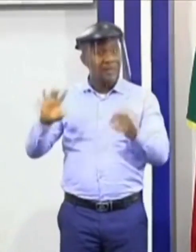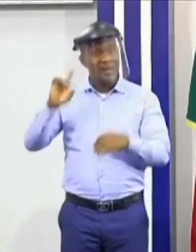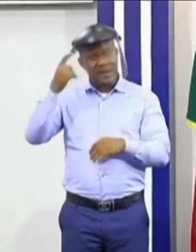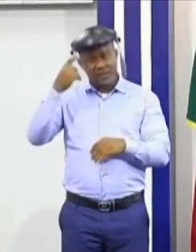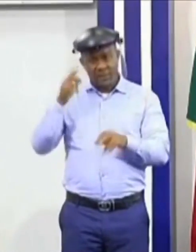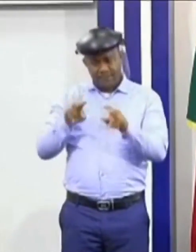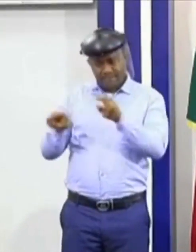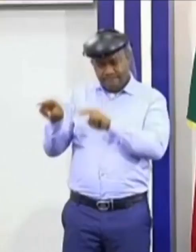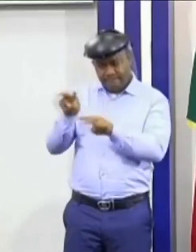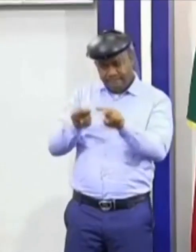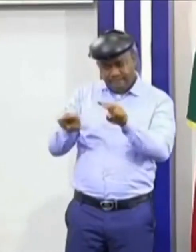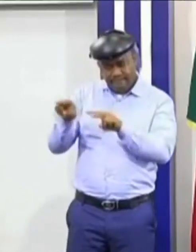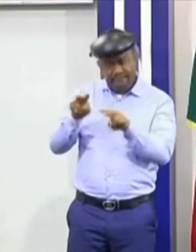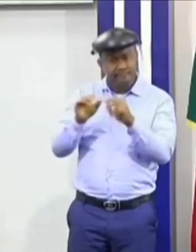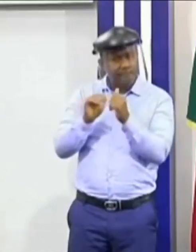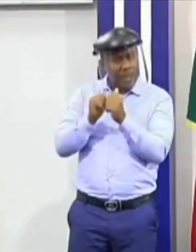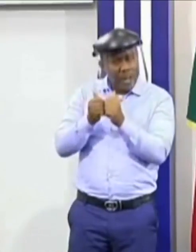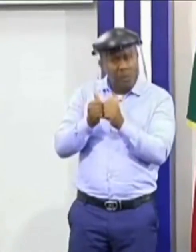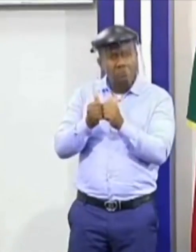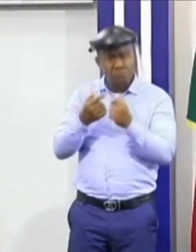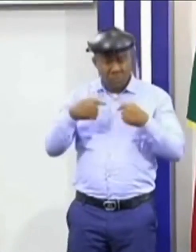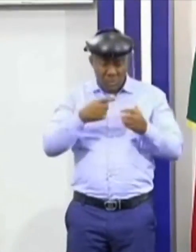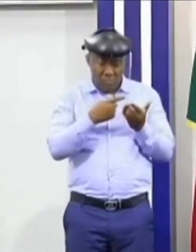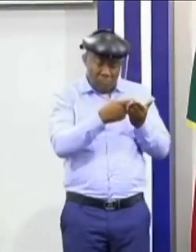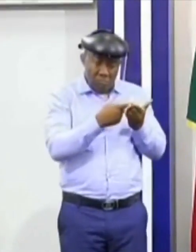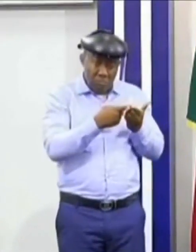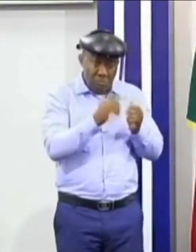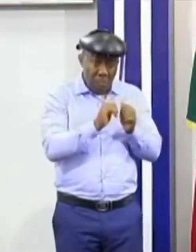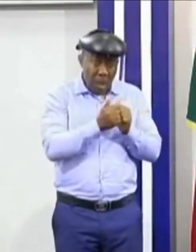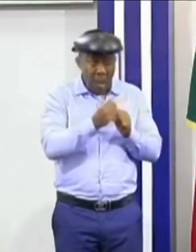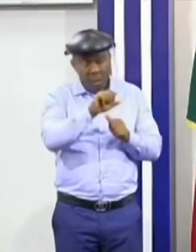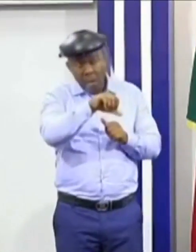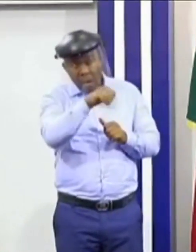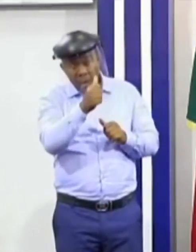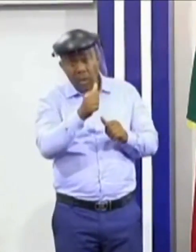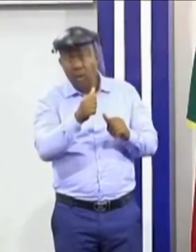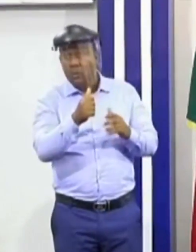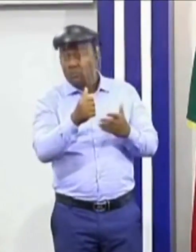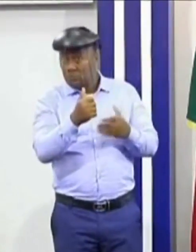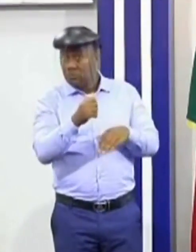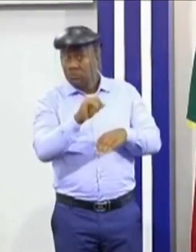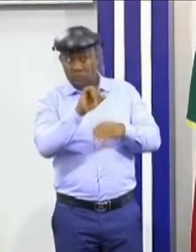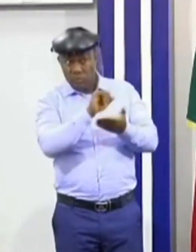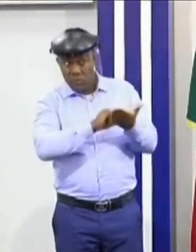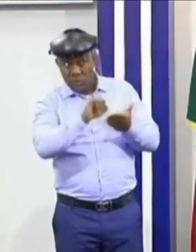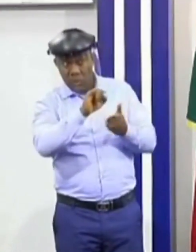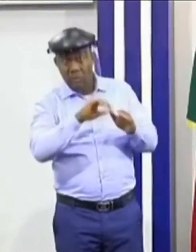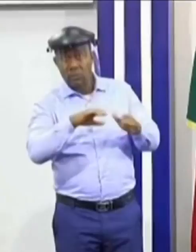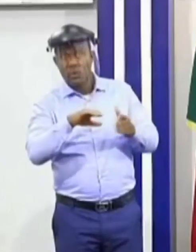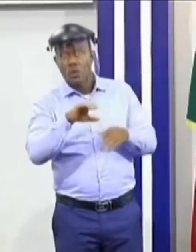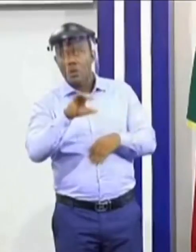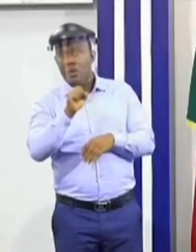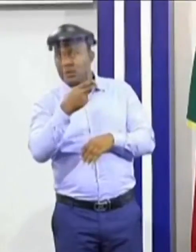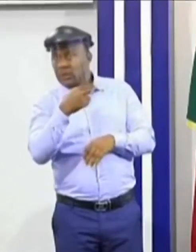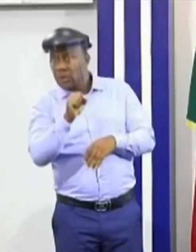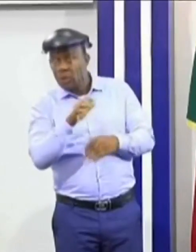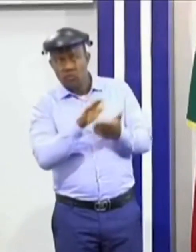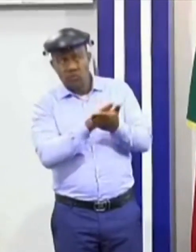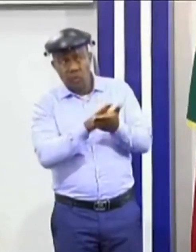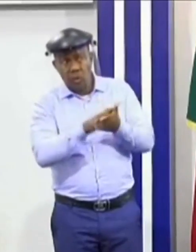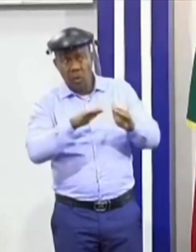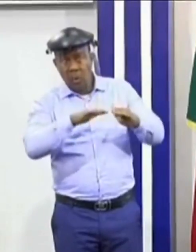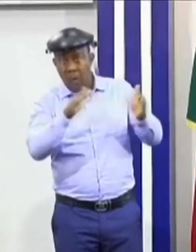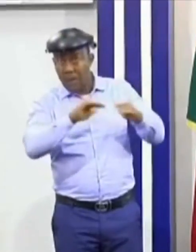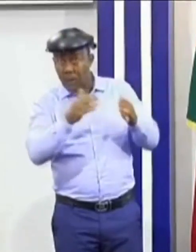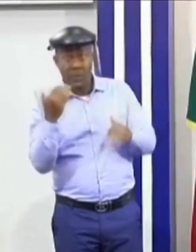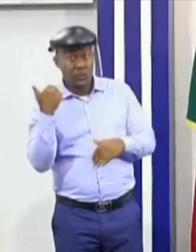education cohorts on the reopening of other institutions in the senior high school category.